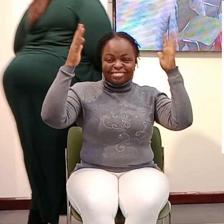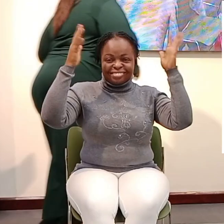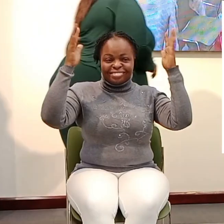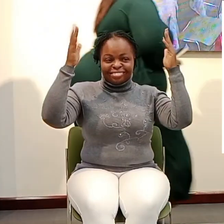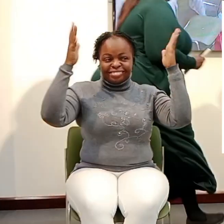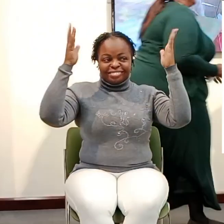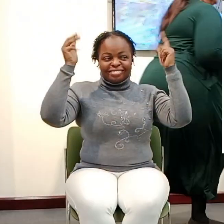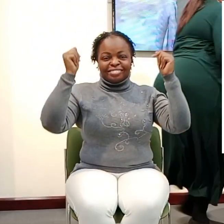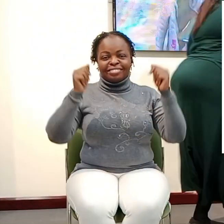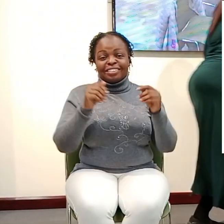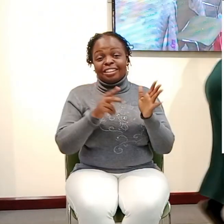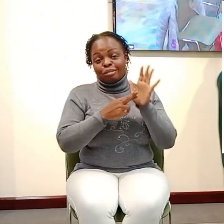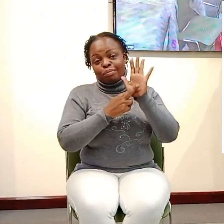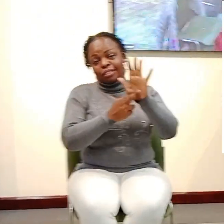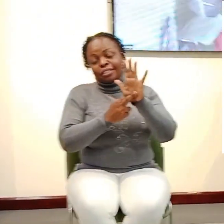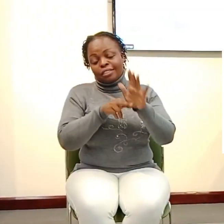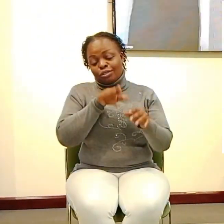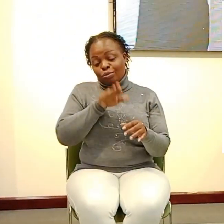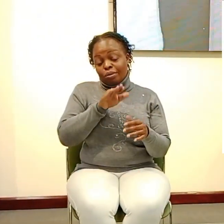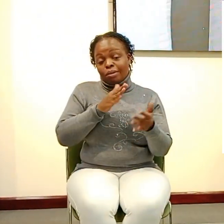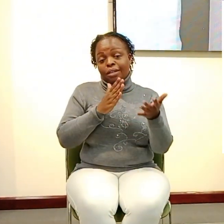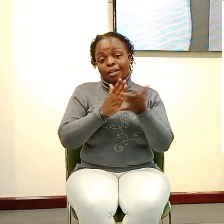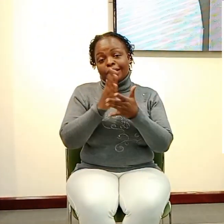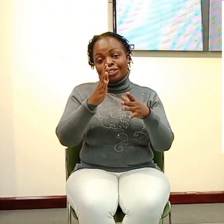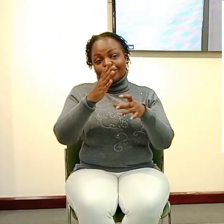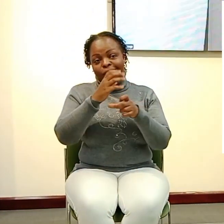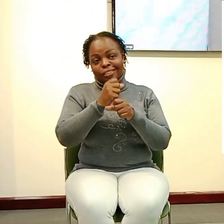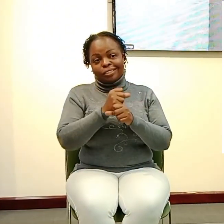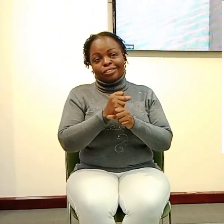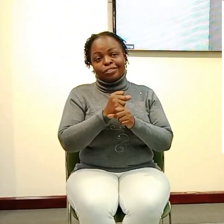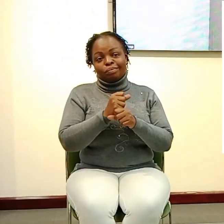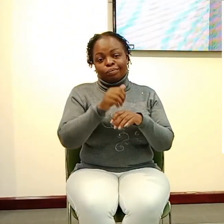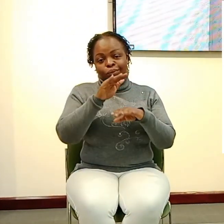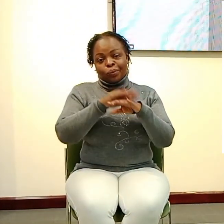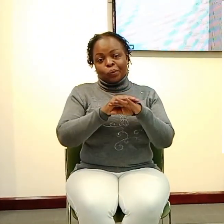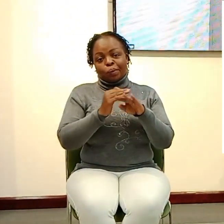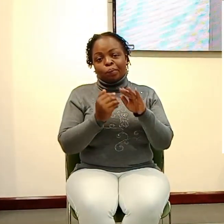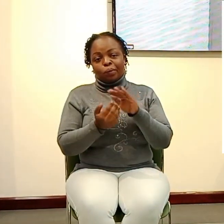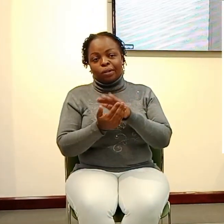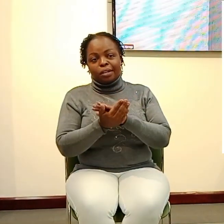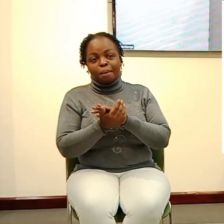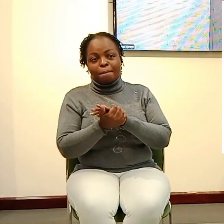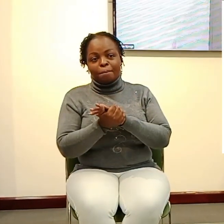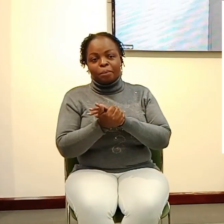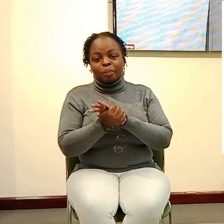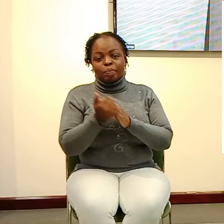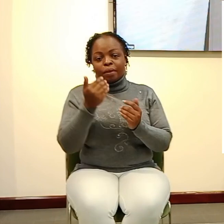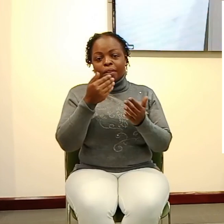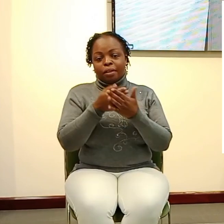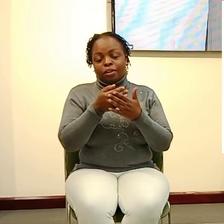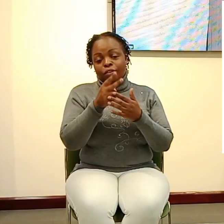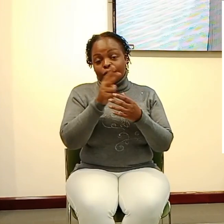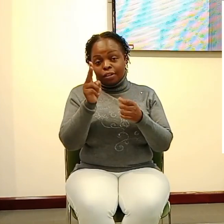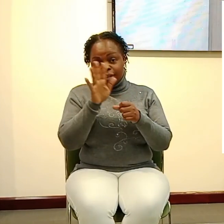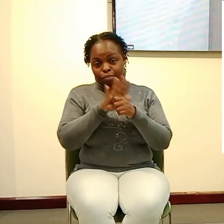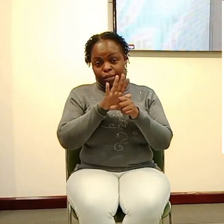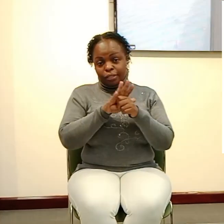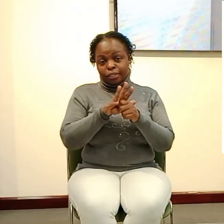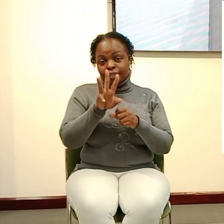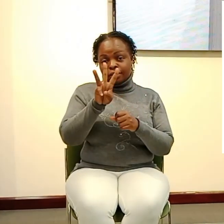Asante. She's representing the Women Rights Organization. Good morning. Good morning. Thank you so much,